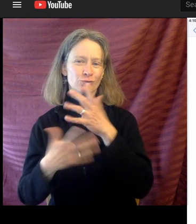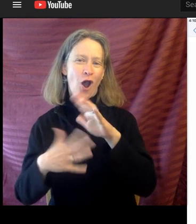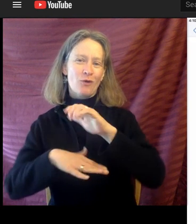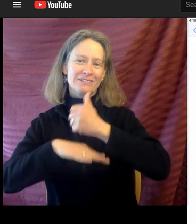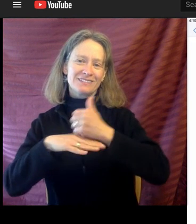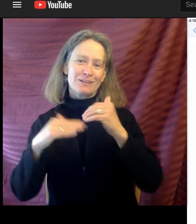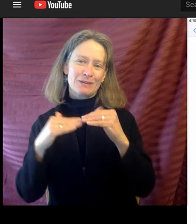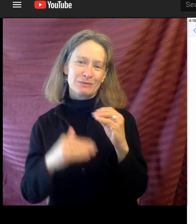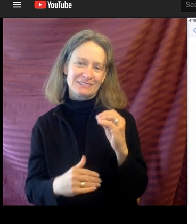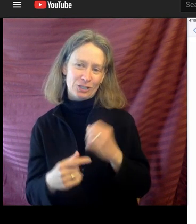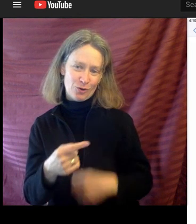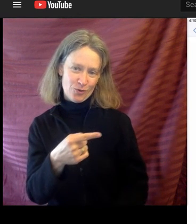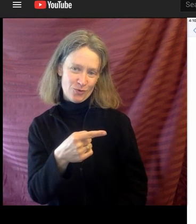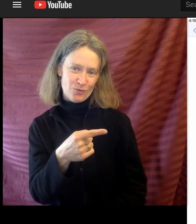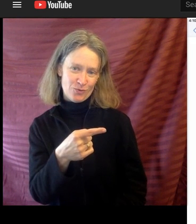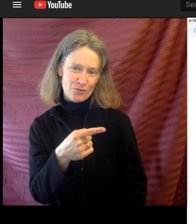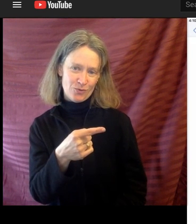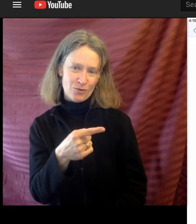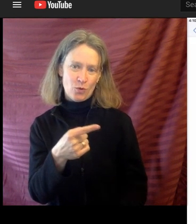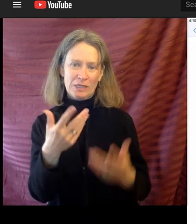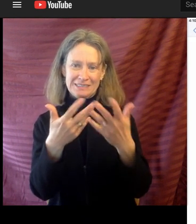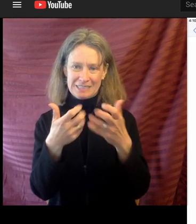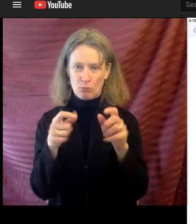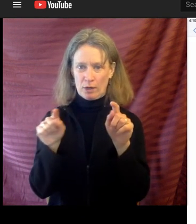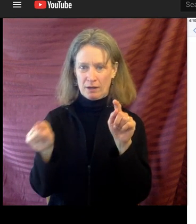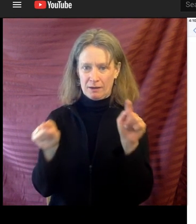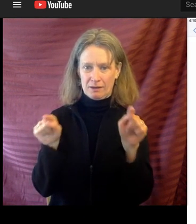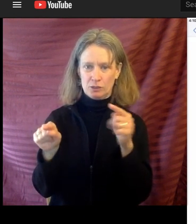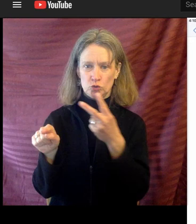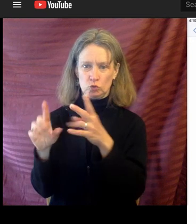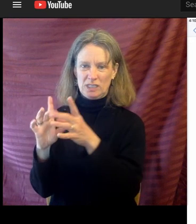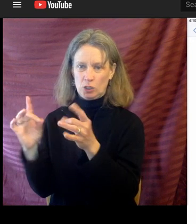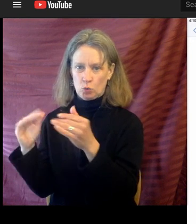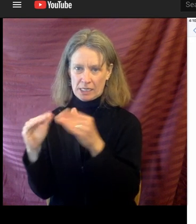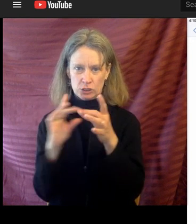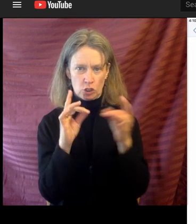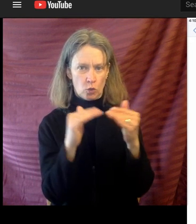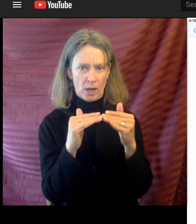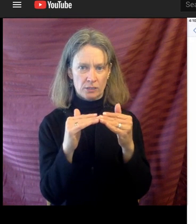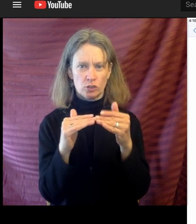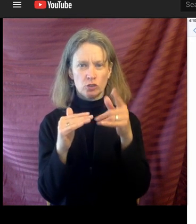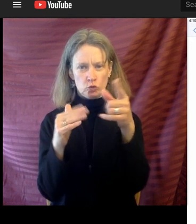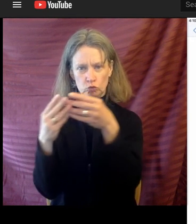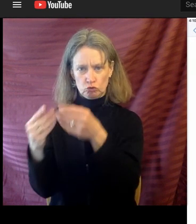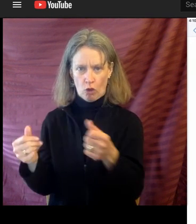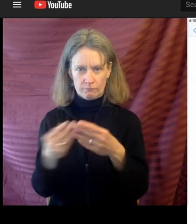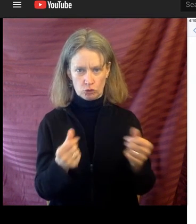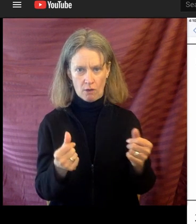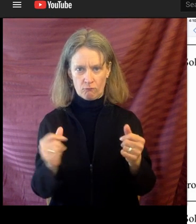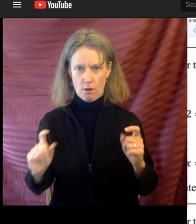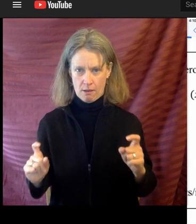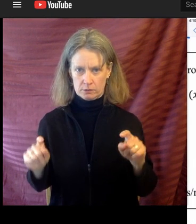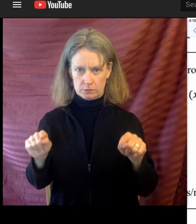0, separated it into 2 equations, and you just need to solve for x.